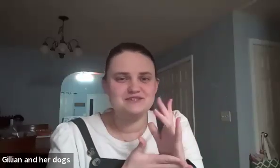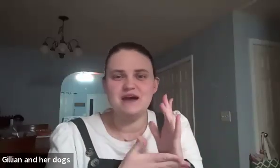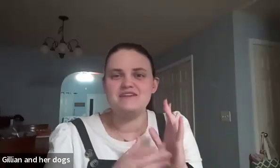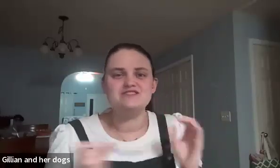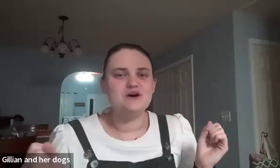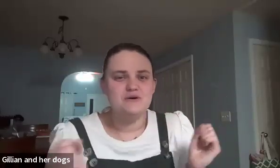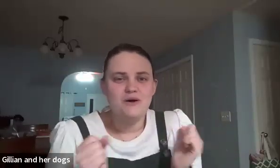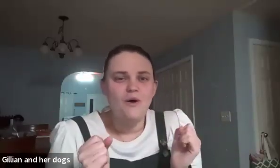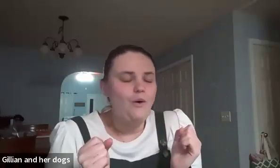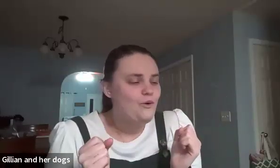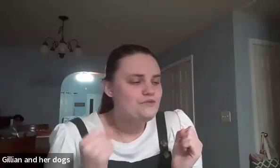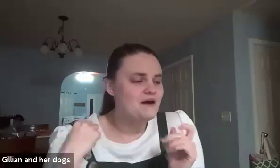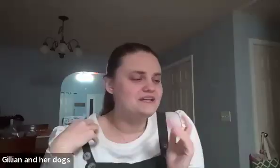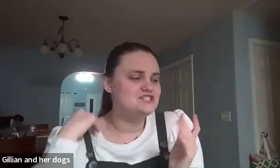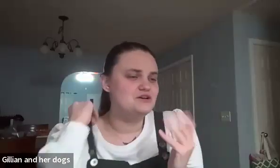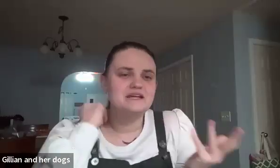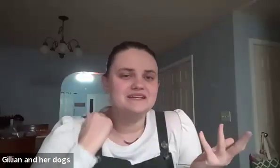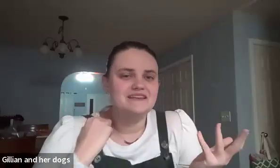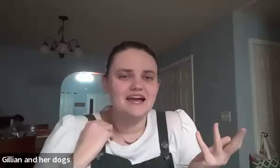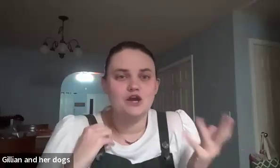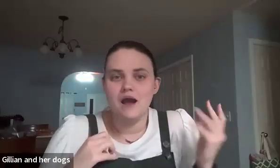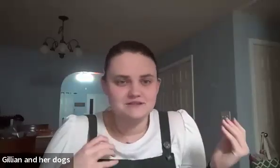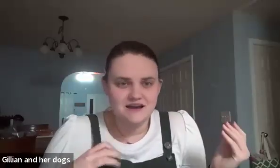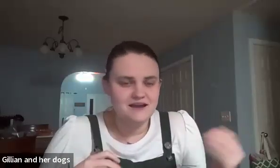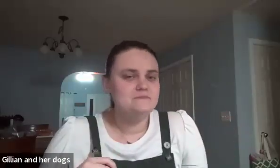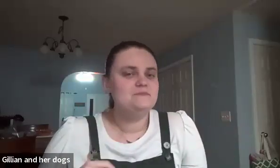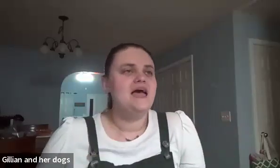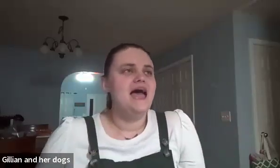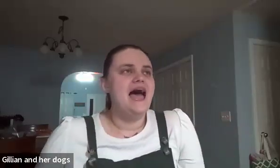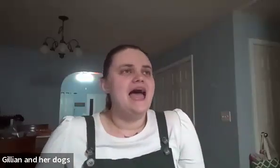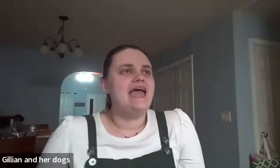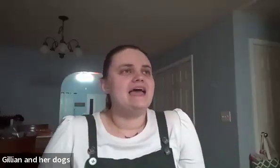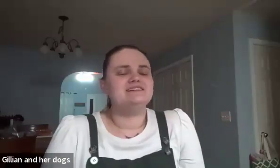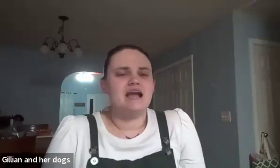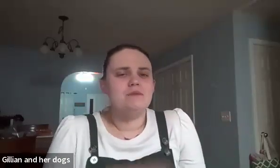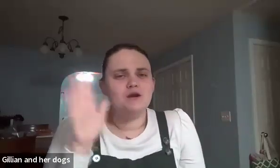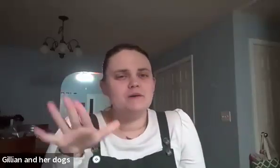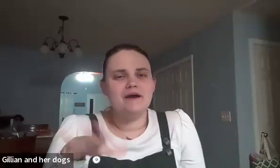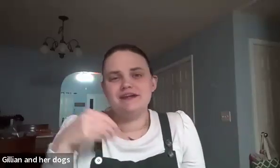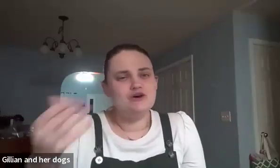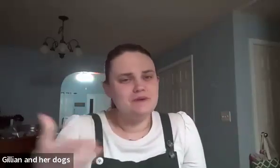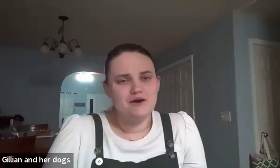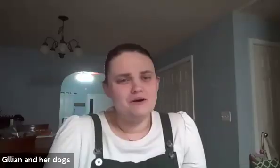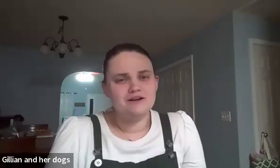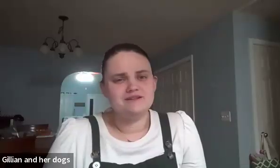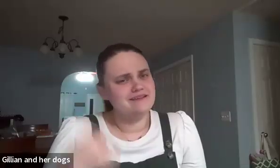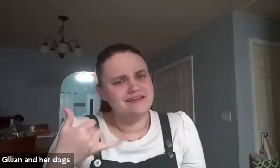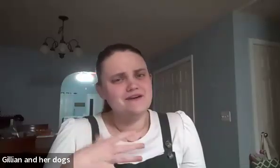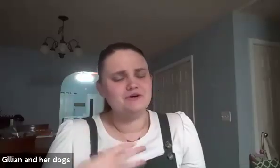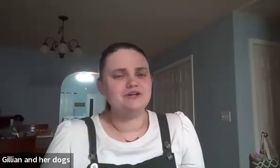school. It's so cold that we just don't even like go outside. And I was like, I'm not going to worry about it. I told my coworkers, they're like, that's fine, we're